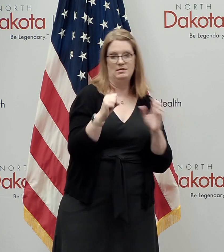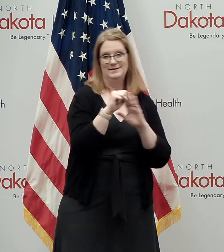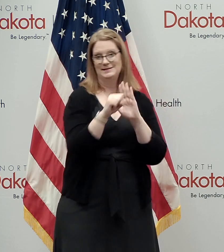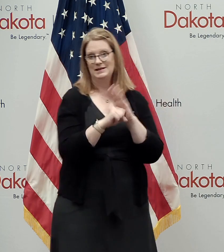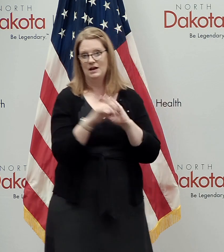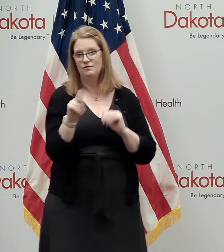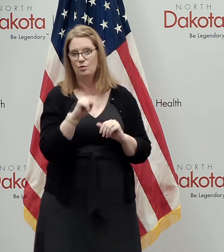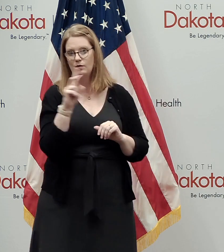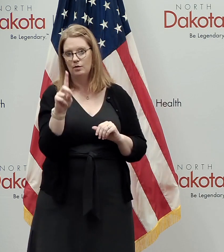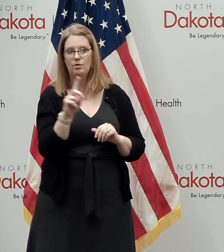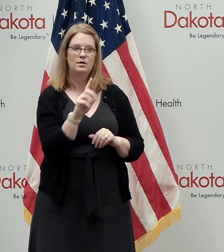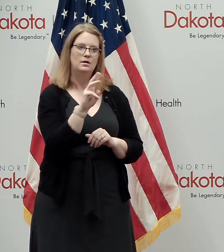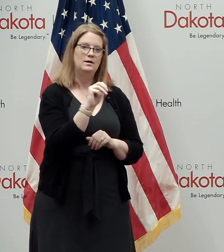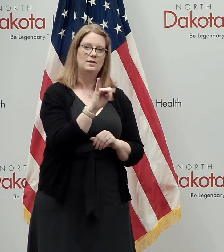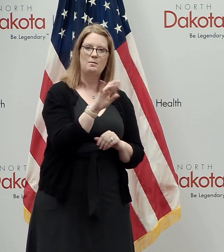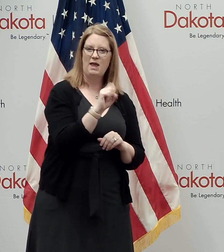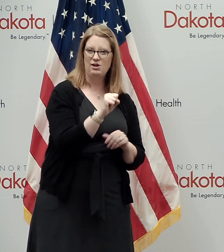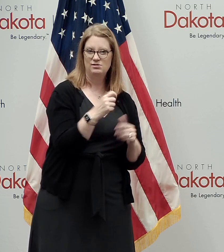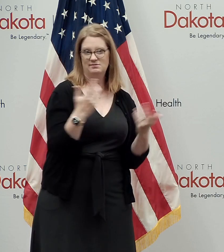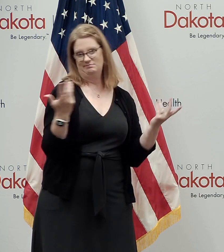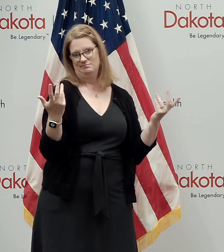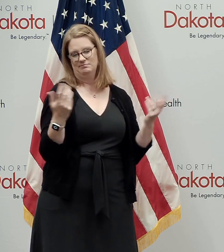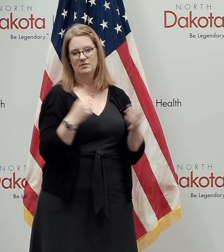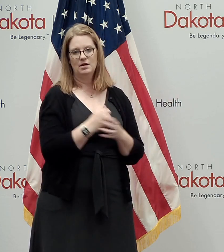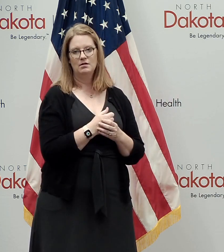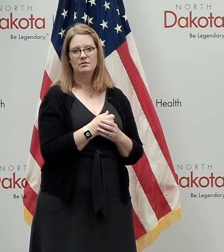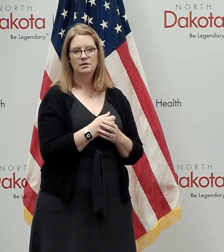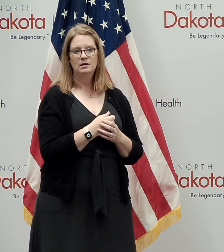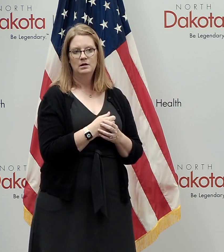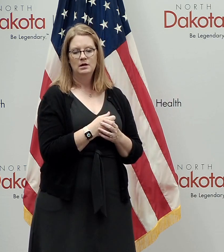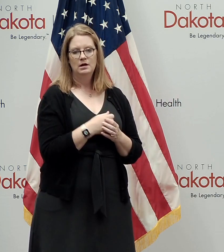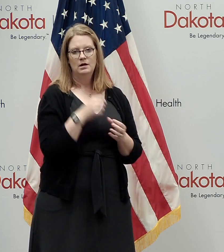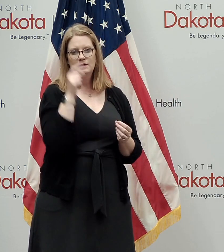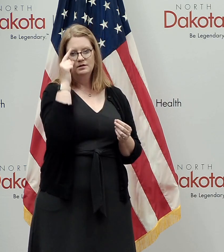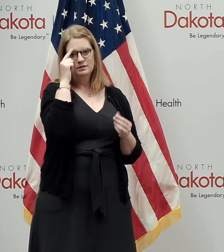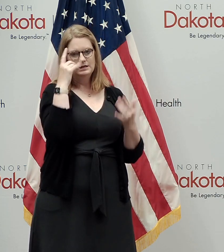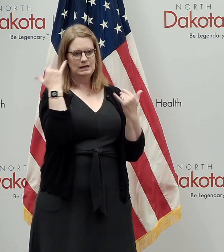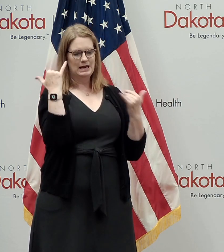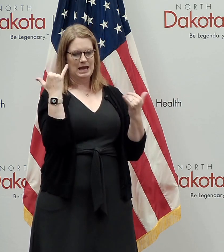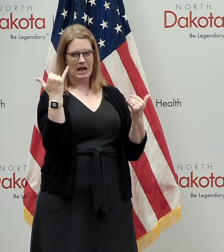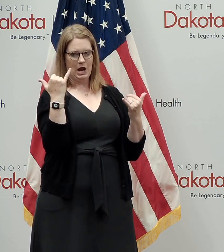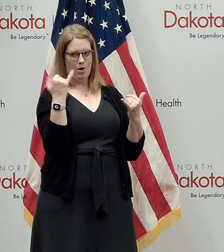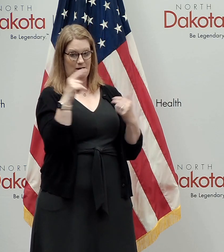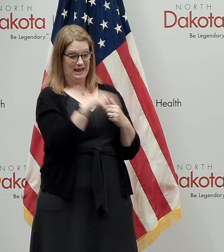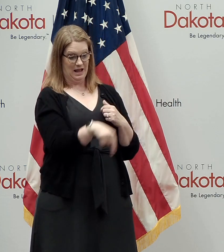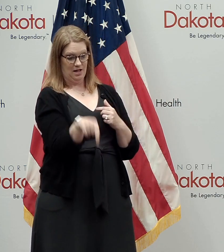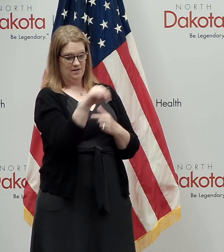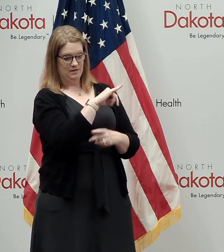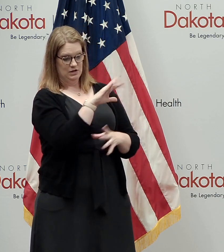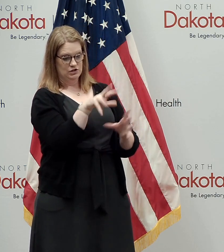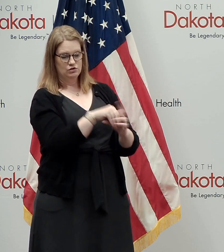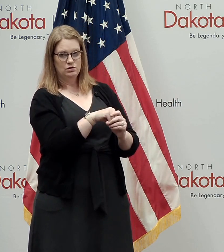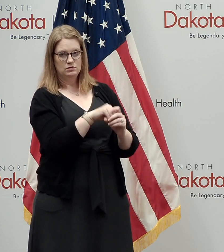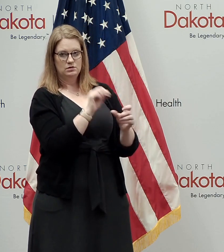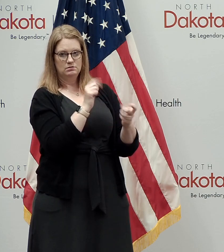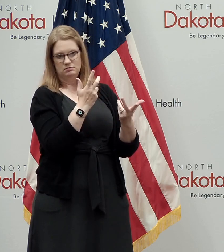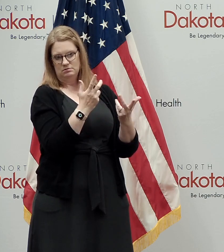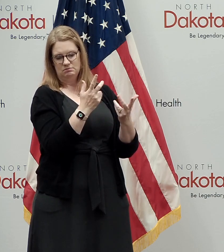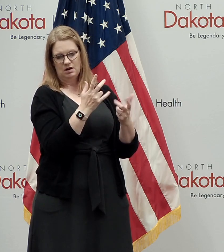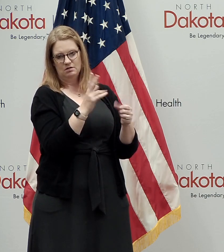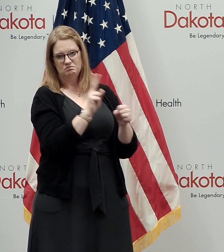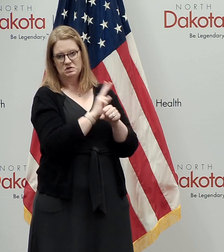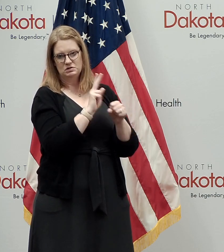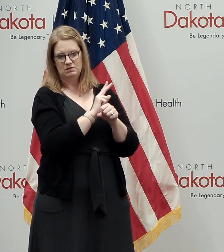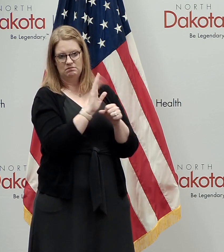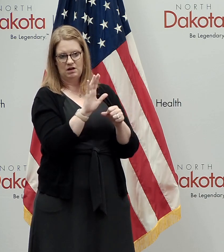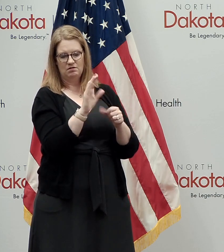as the mayors, et cetera. So there's right now, I believe everybody that is joining this is doing it in their current leadership